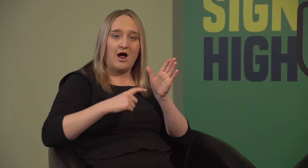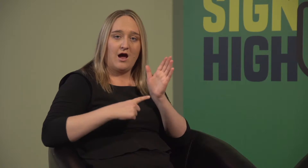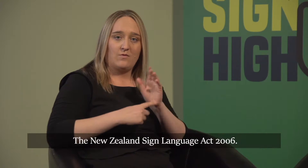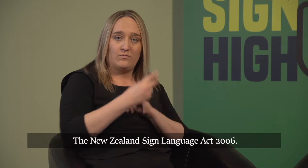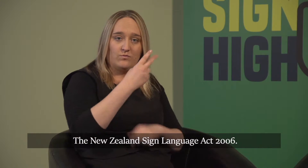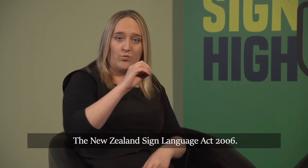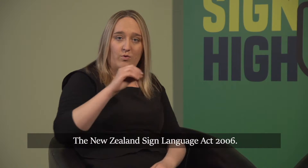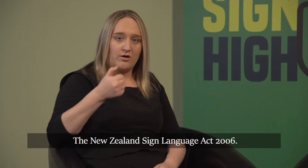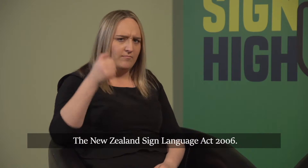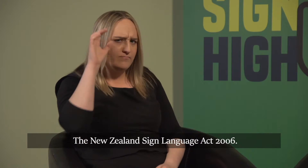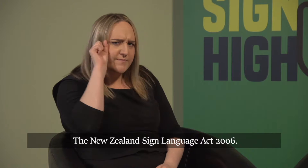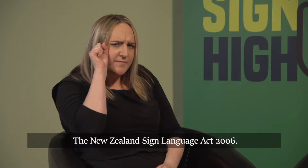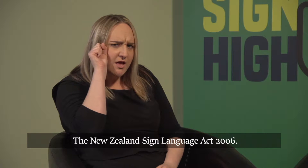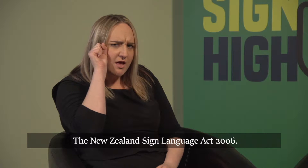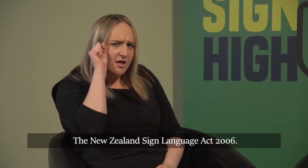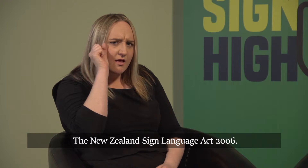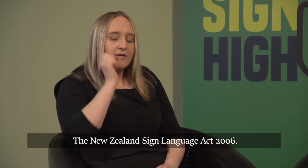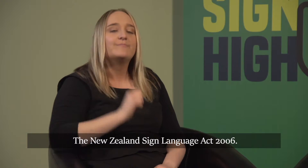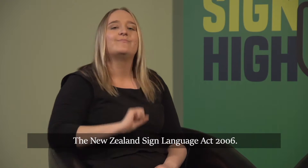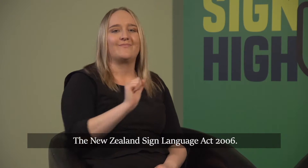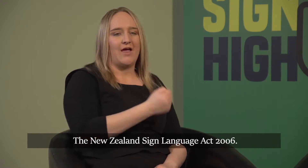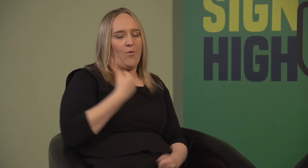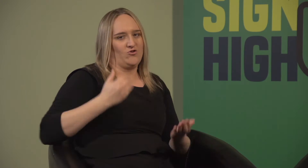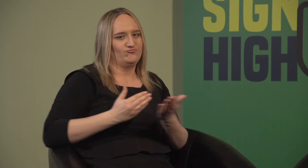The New Zealand Sign Language Act 2006.